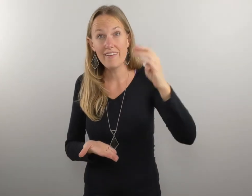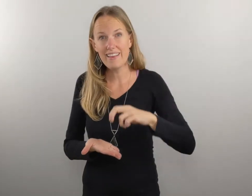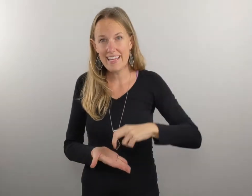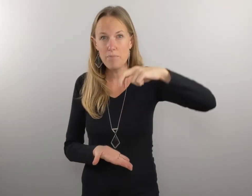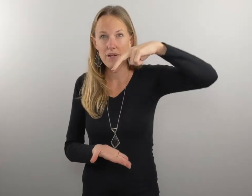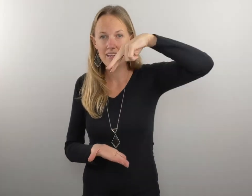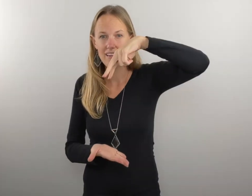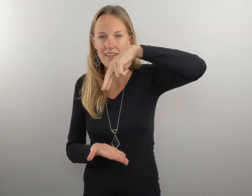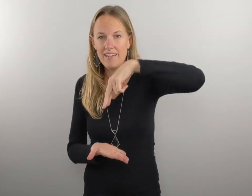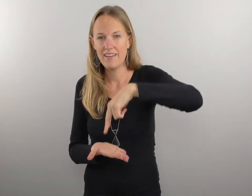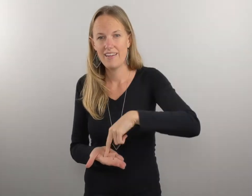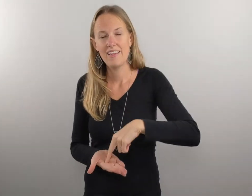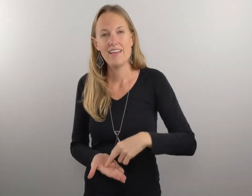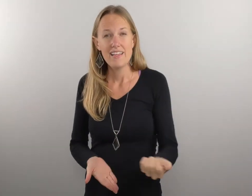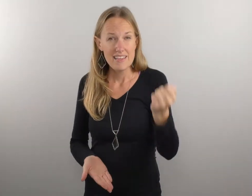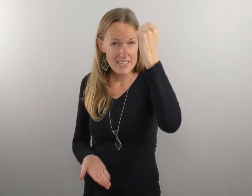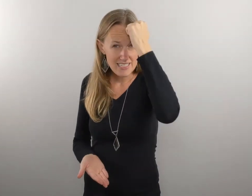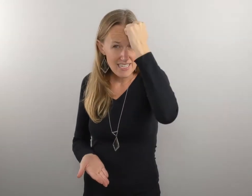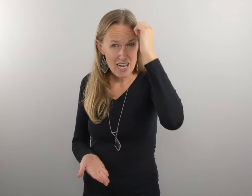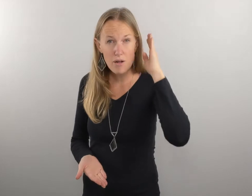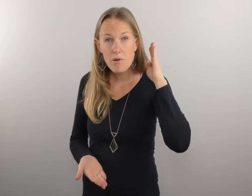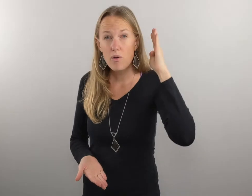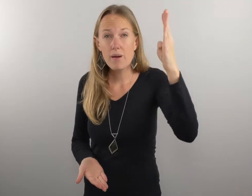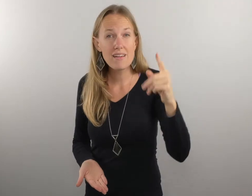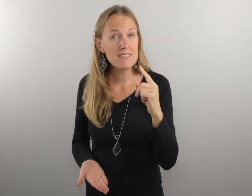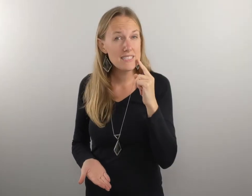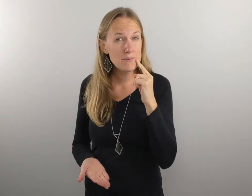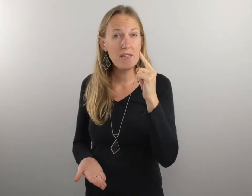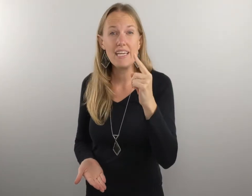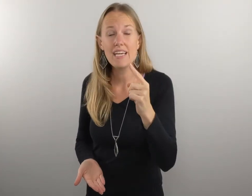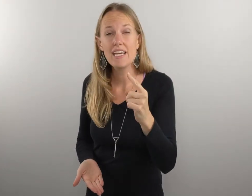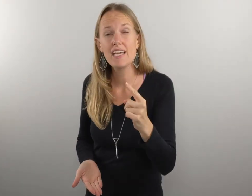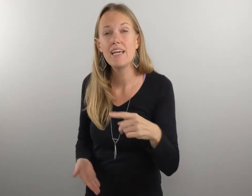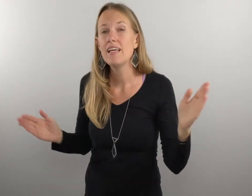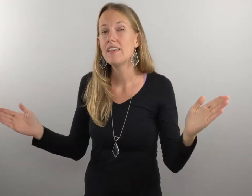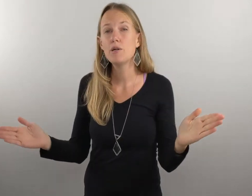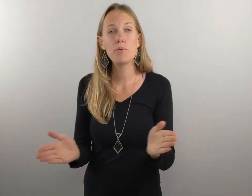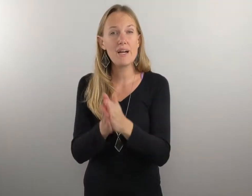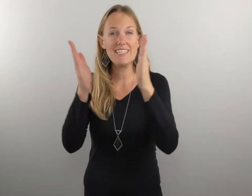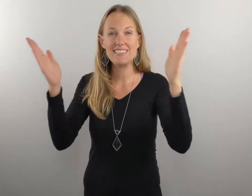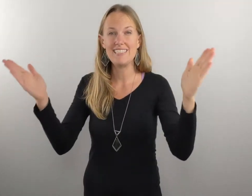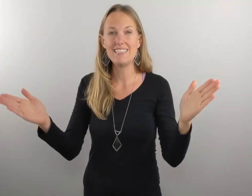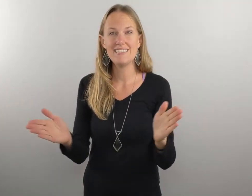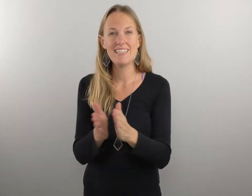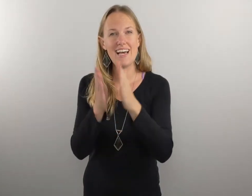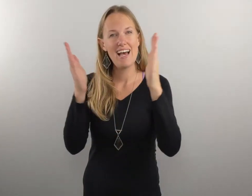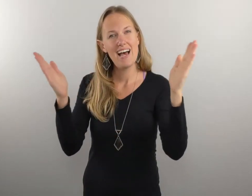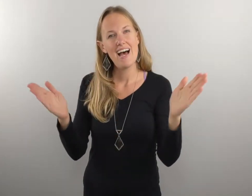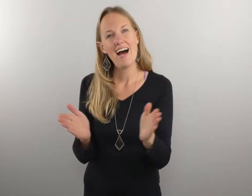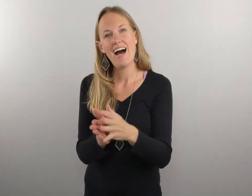leap, the dumb will speak the praises